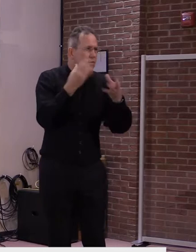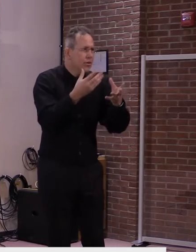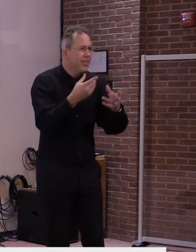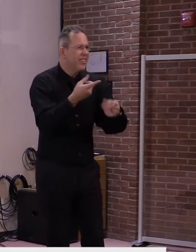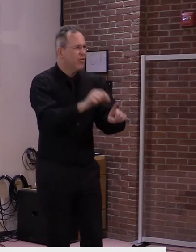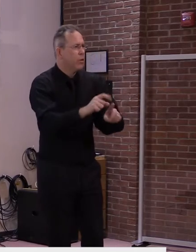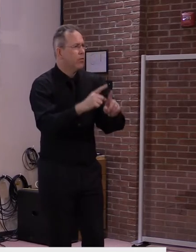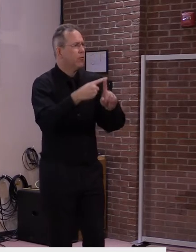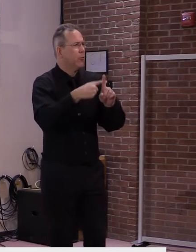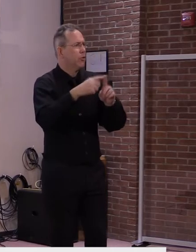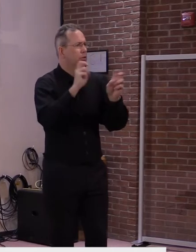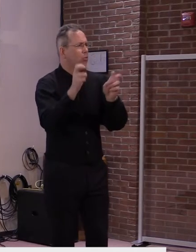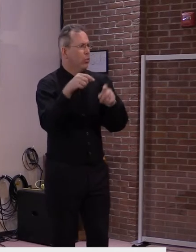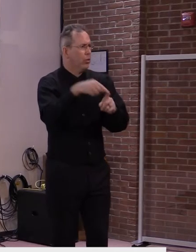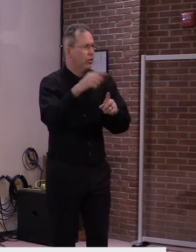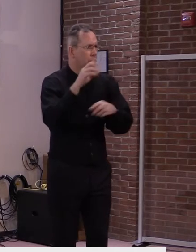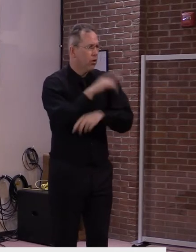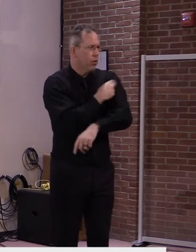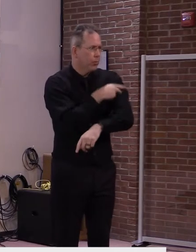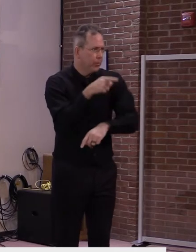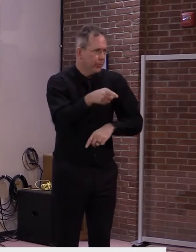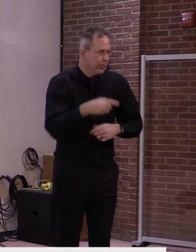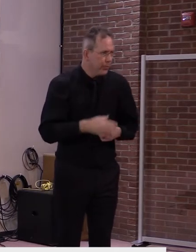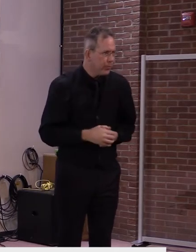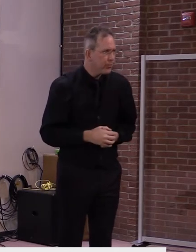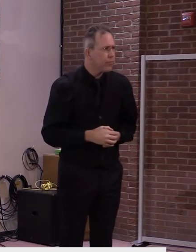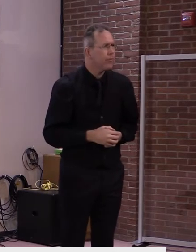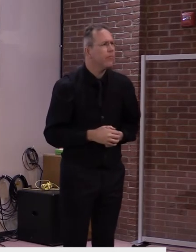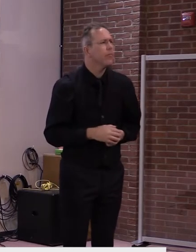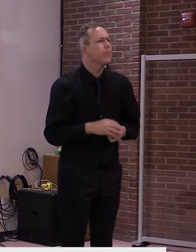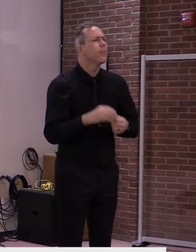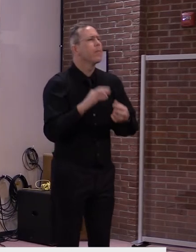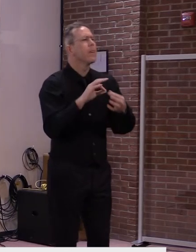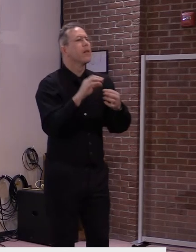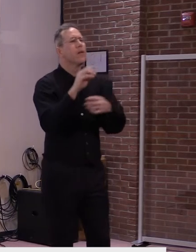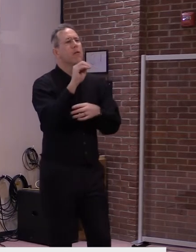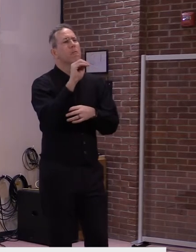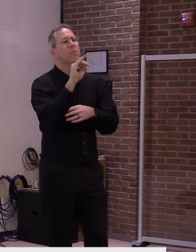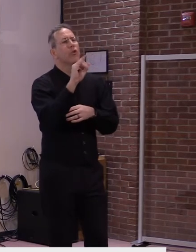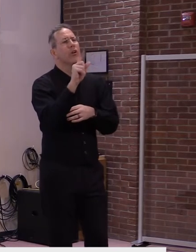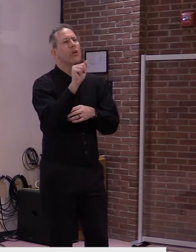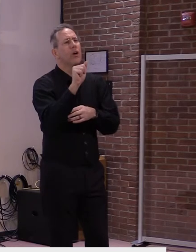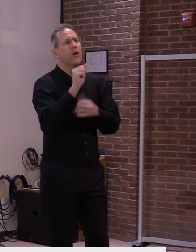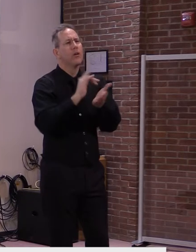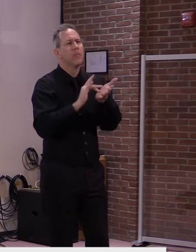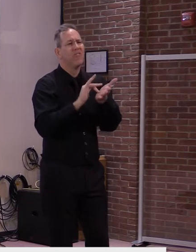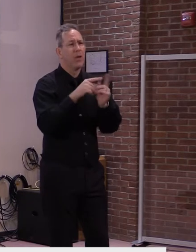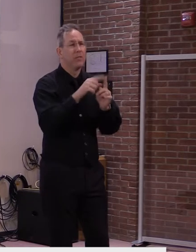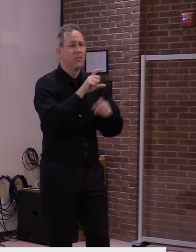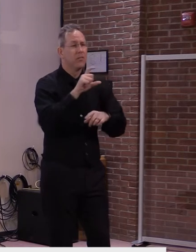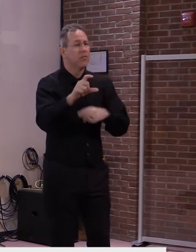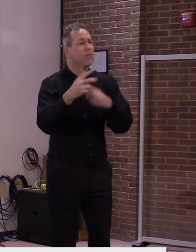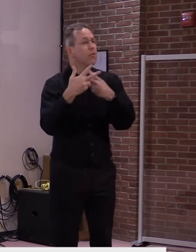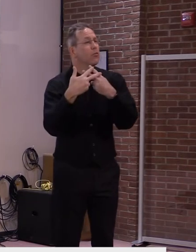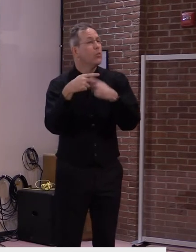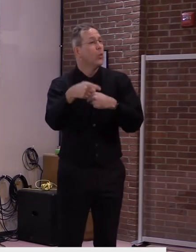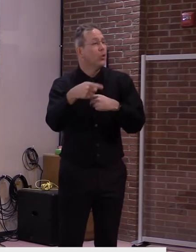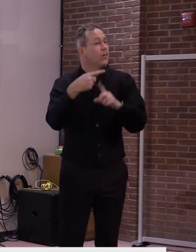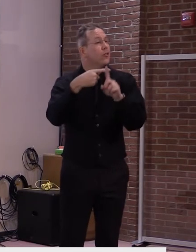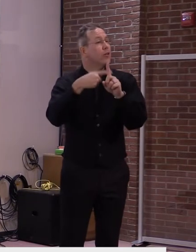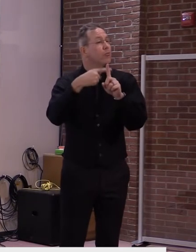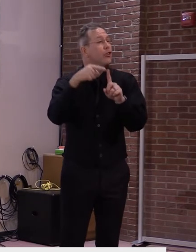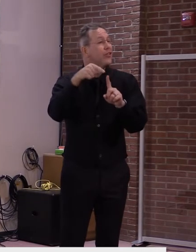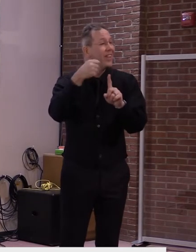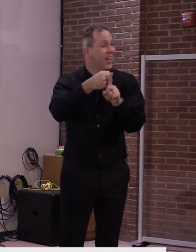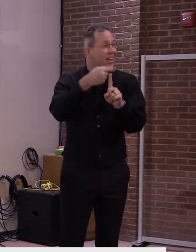Springfield Hospital regarding the Moderna vaccine being stored there and that vaccination clinics had been